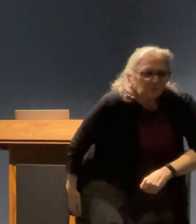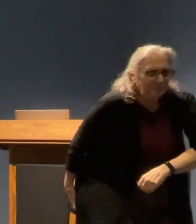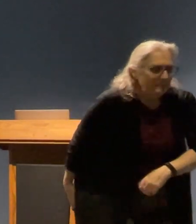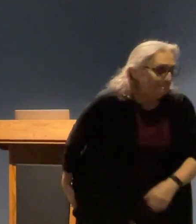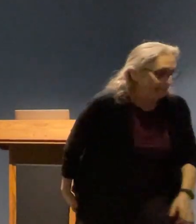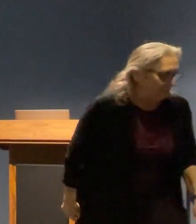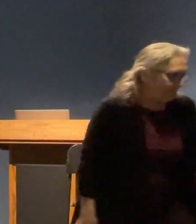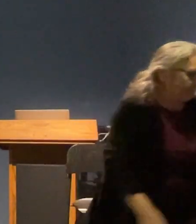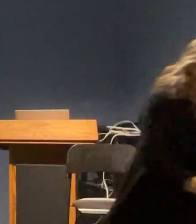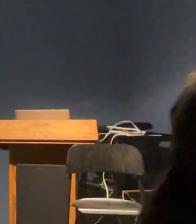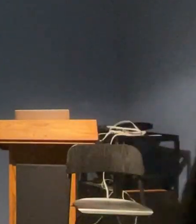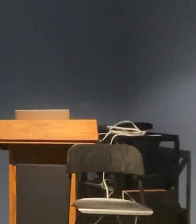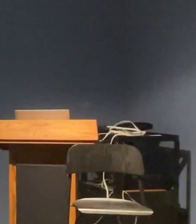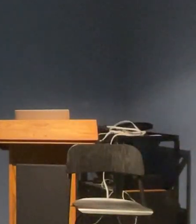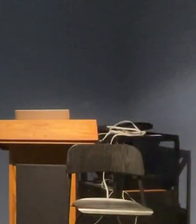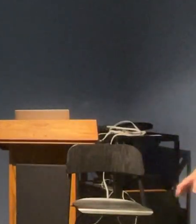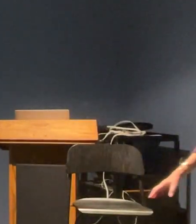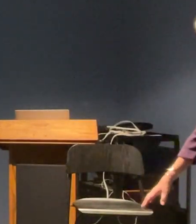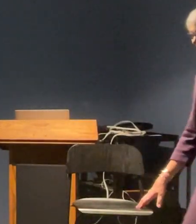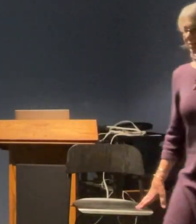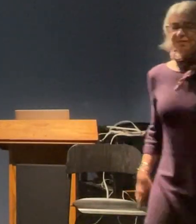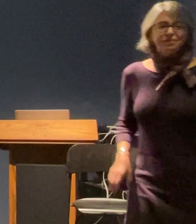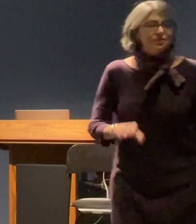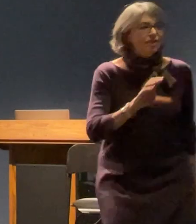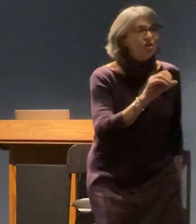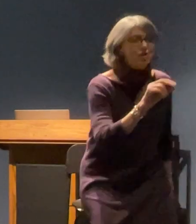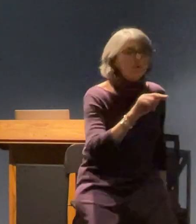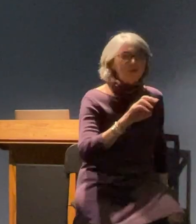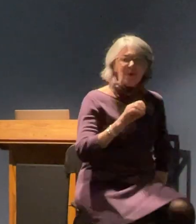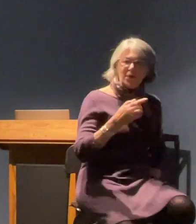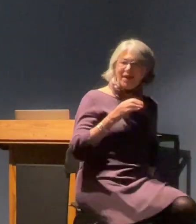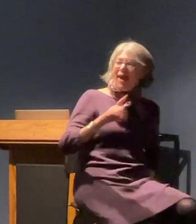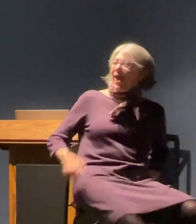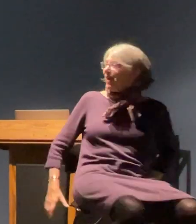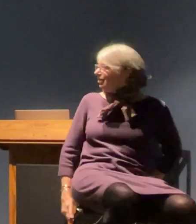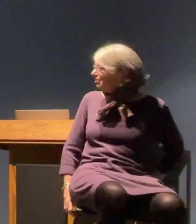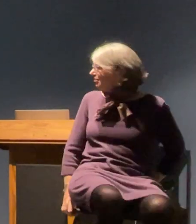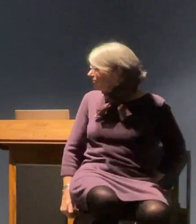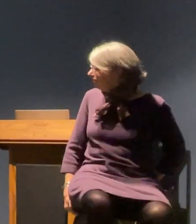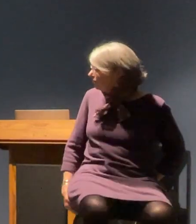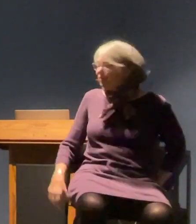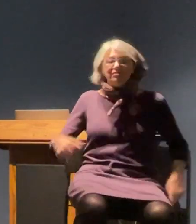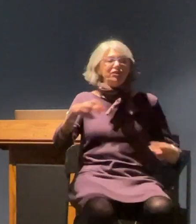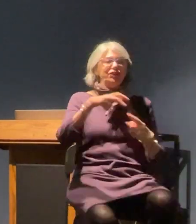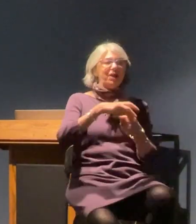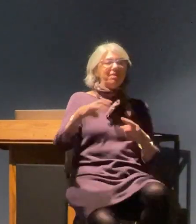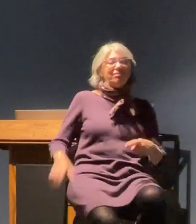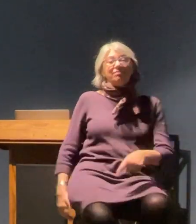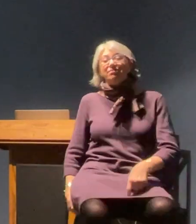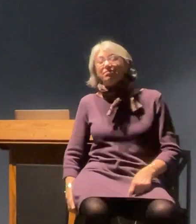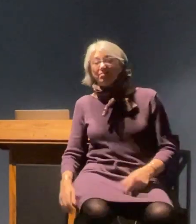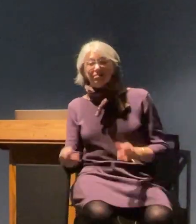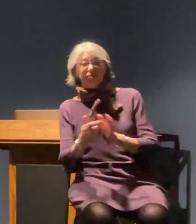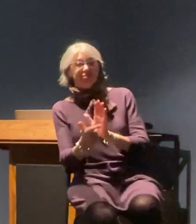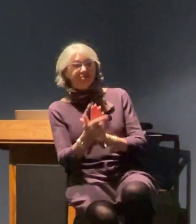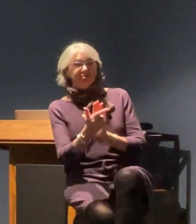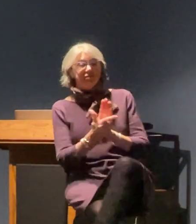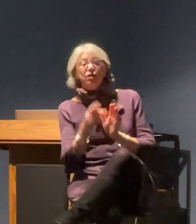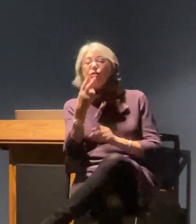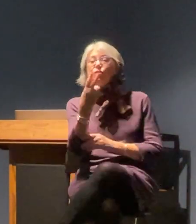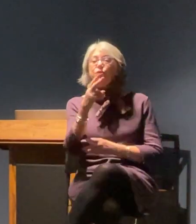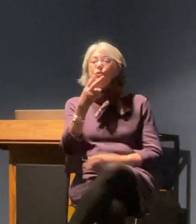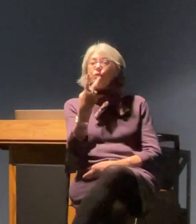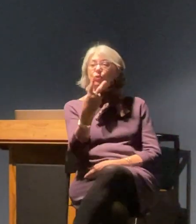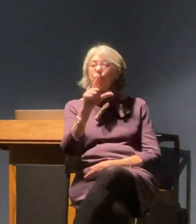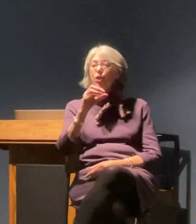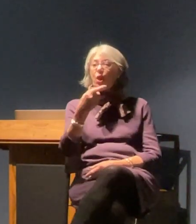This is what we call a cone head or a champion head. This was also illegal because of the two logos and because there's a